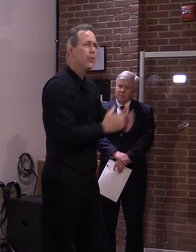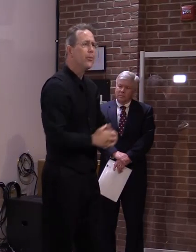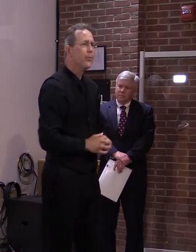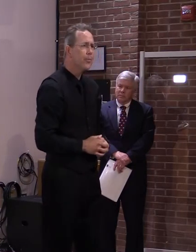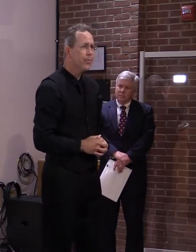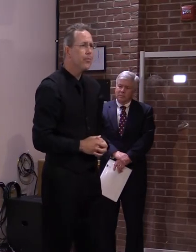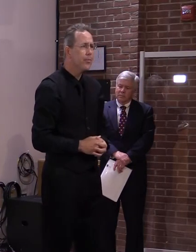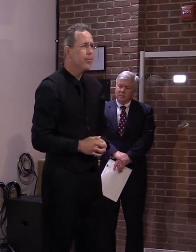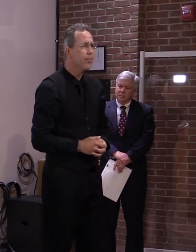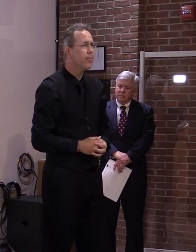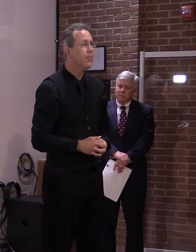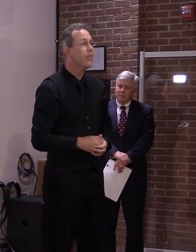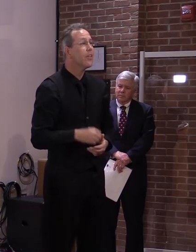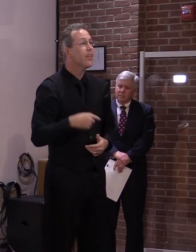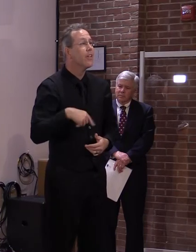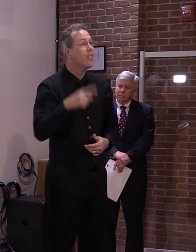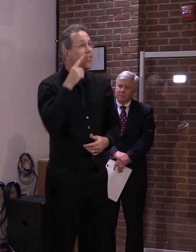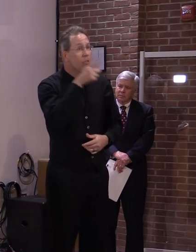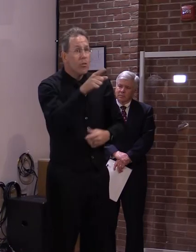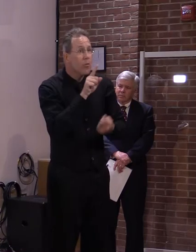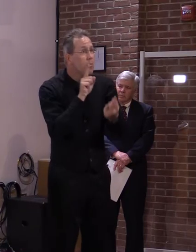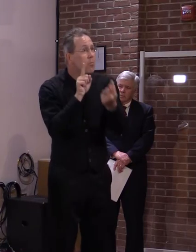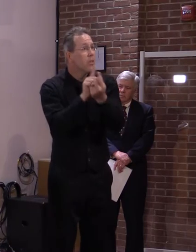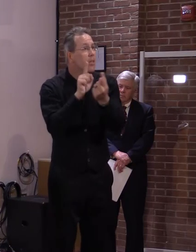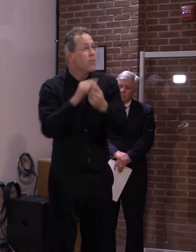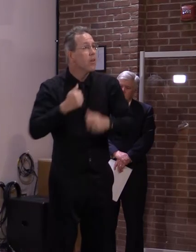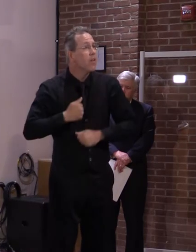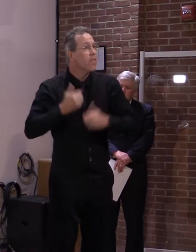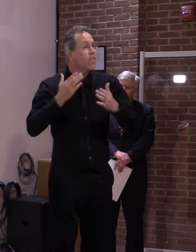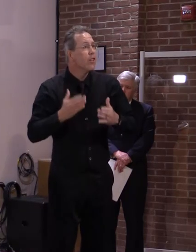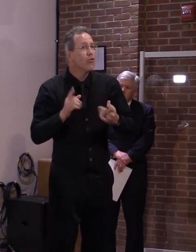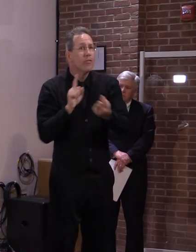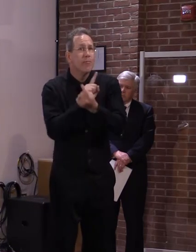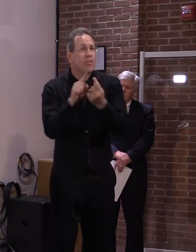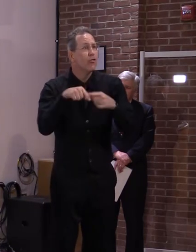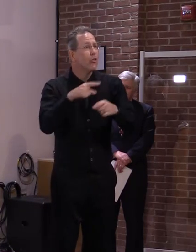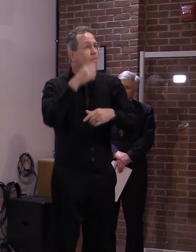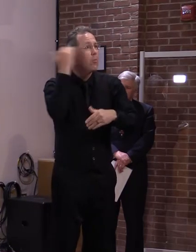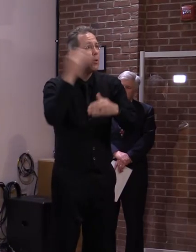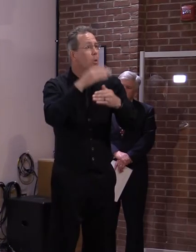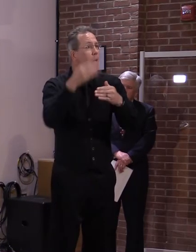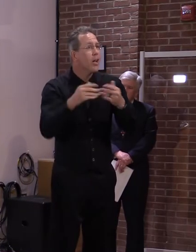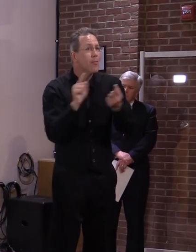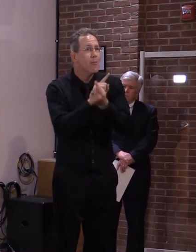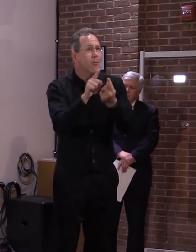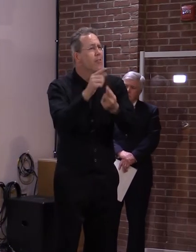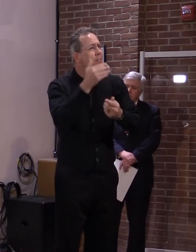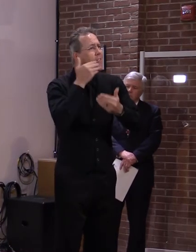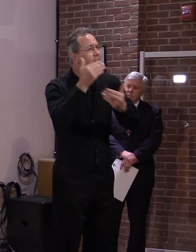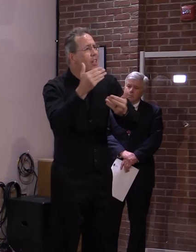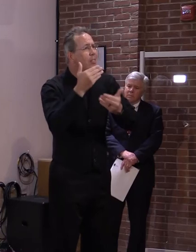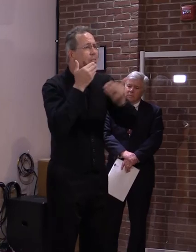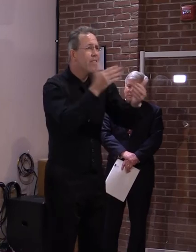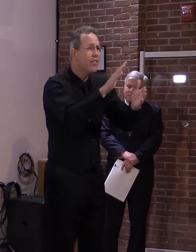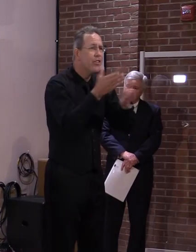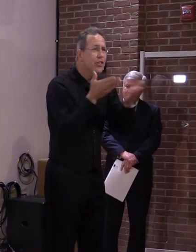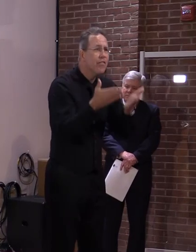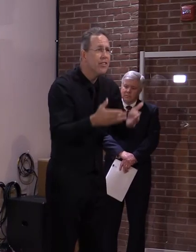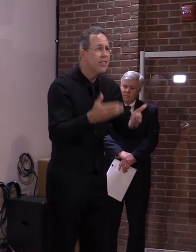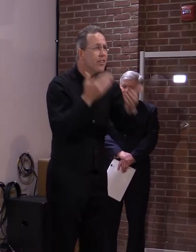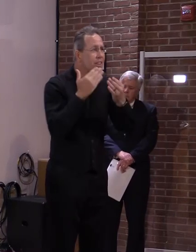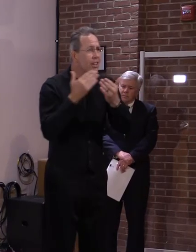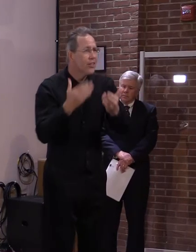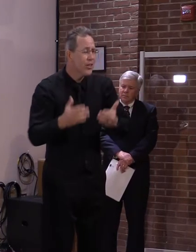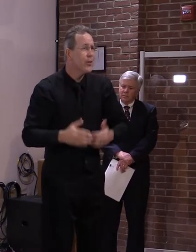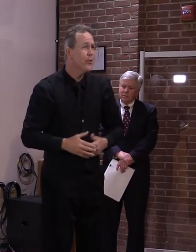run across a family who has lost a loved one, or even run across a veteran this weekend,